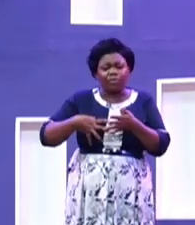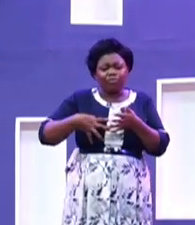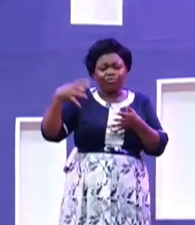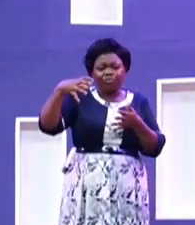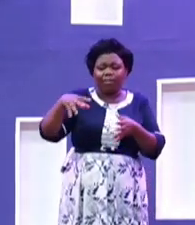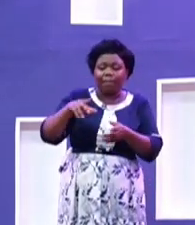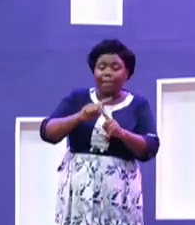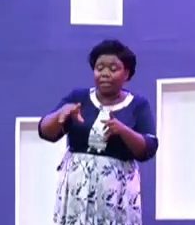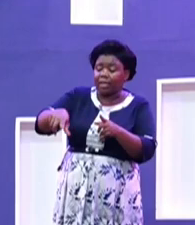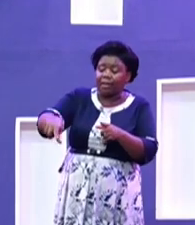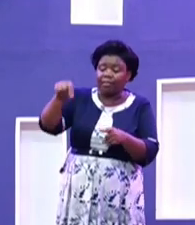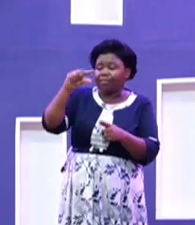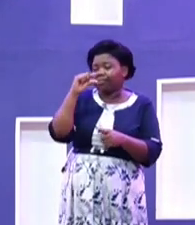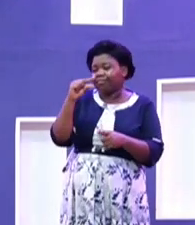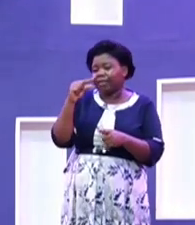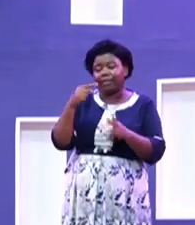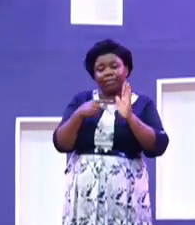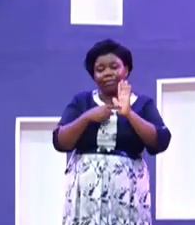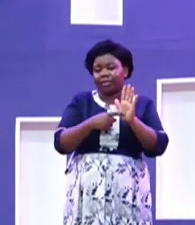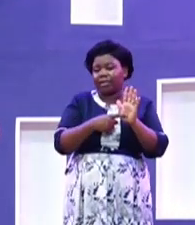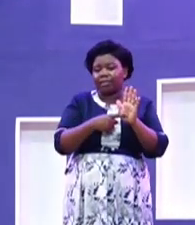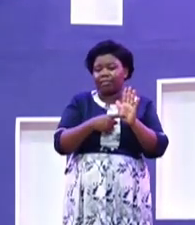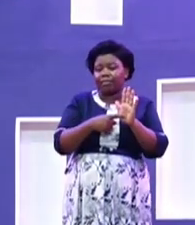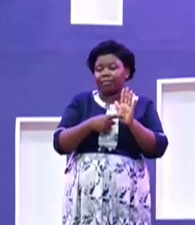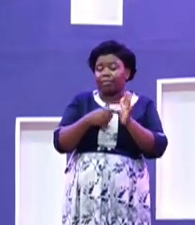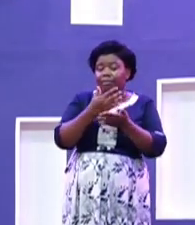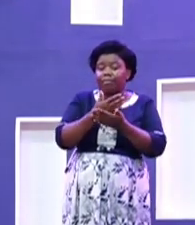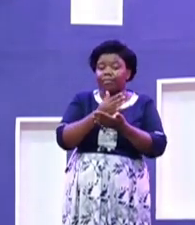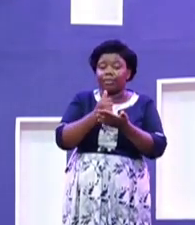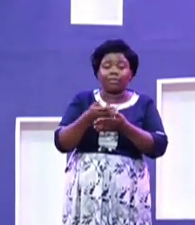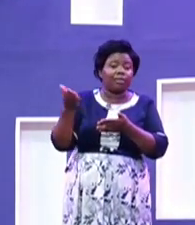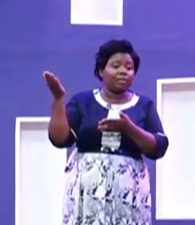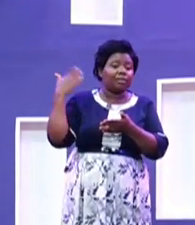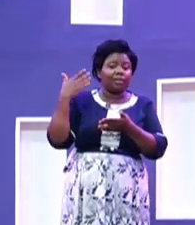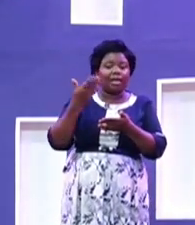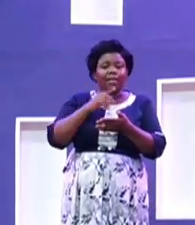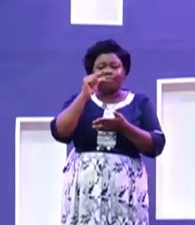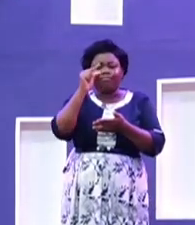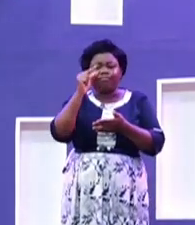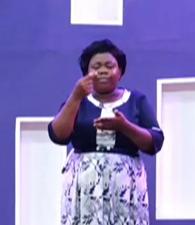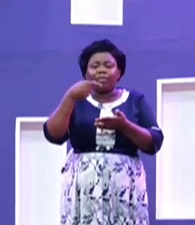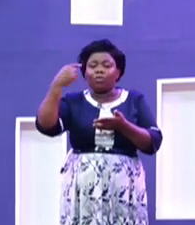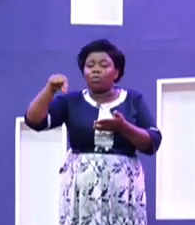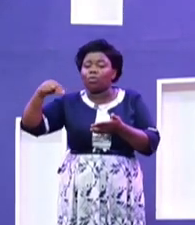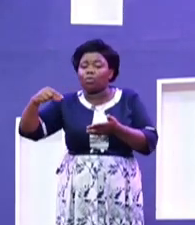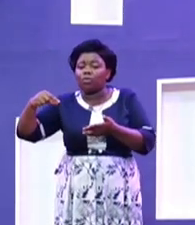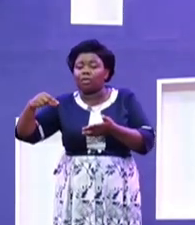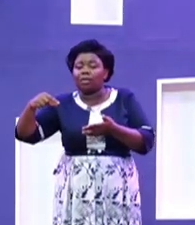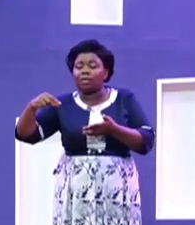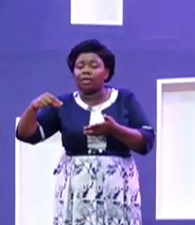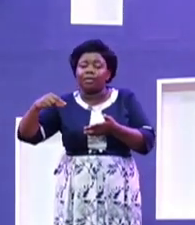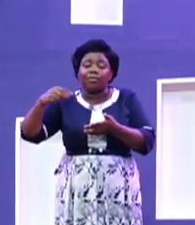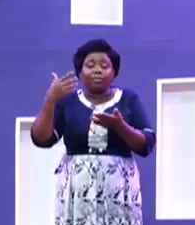kyatodde singa tugeze kubanga edda baabeeranga na bitundu bya zaabu nga yalina kutiya